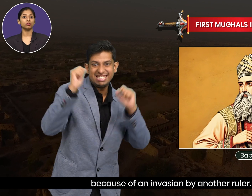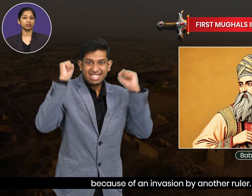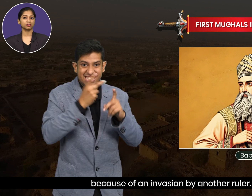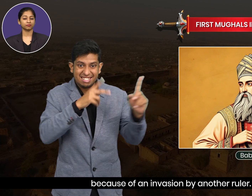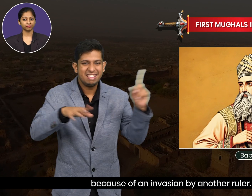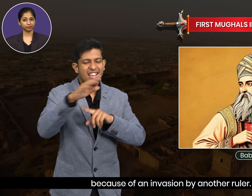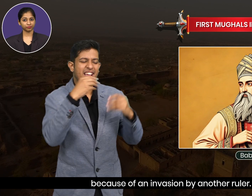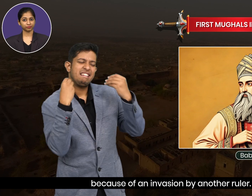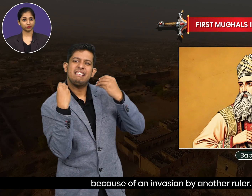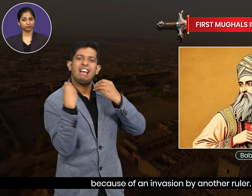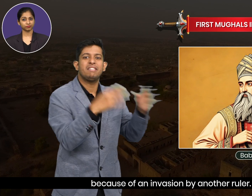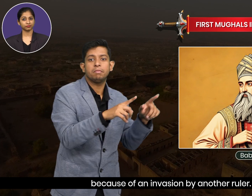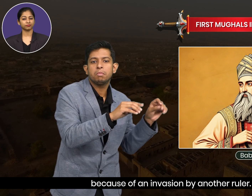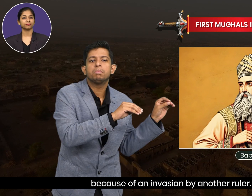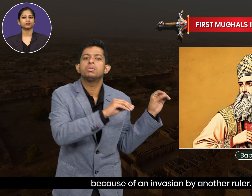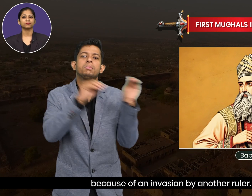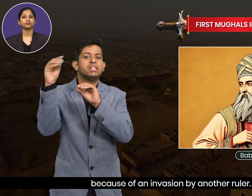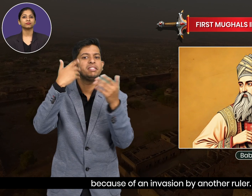another ruler.